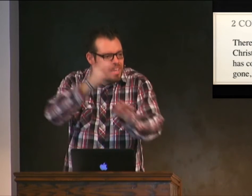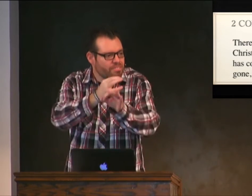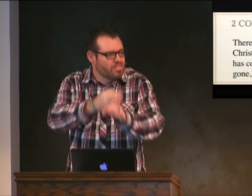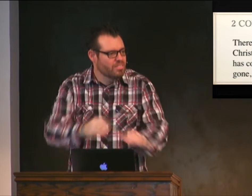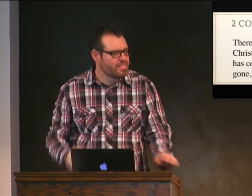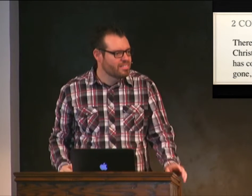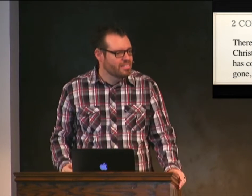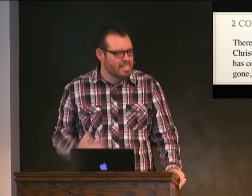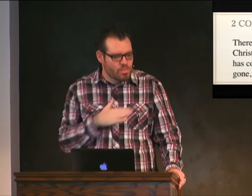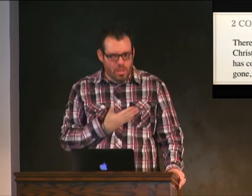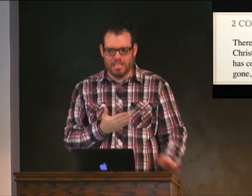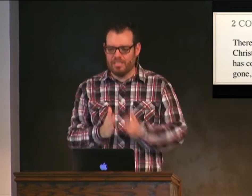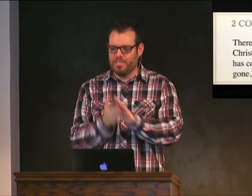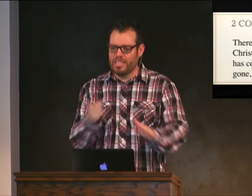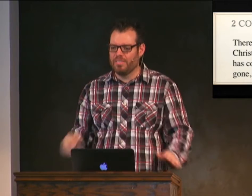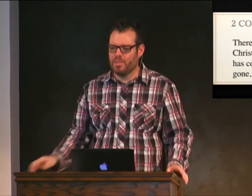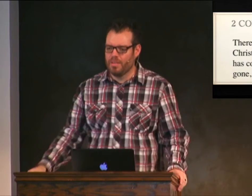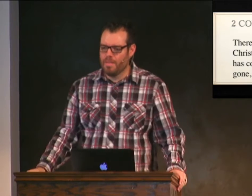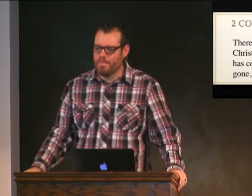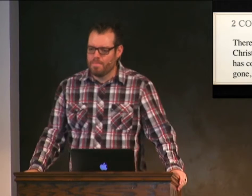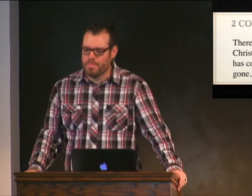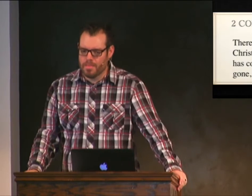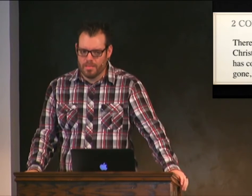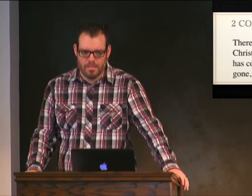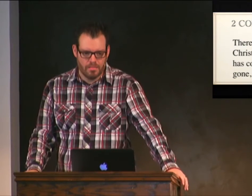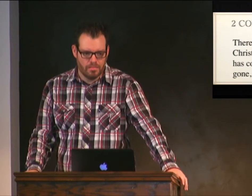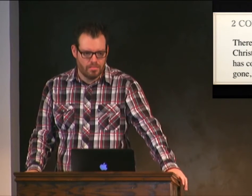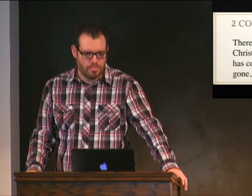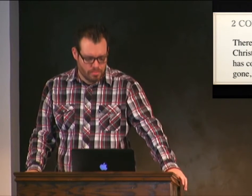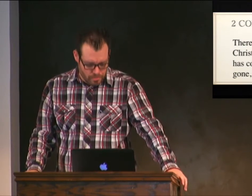He is faithful. He's willing to forgive you.